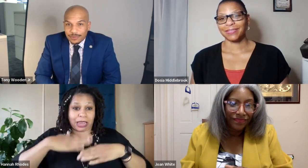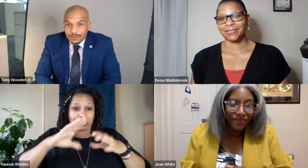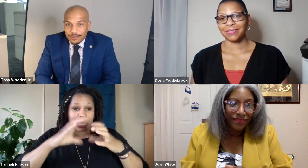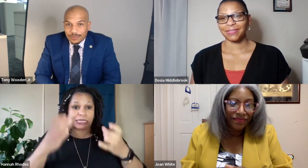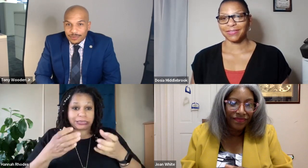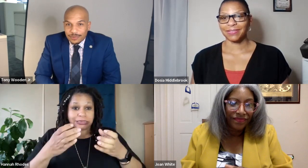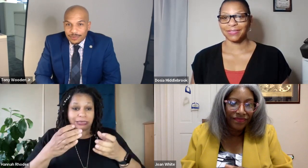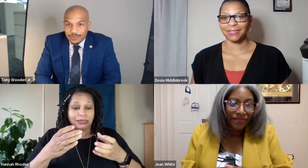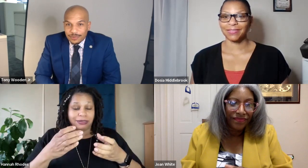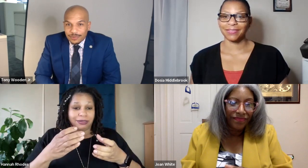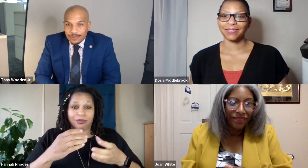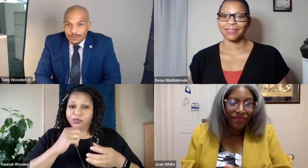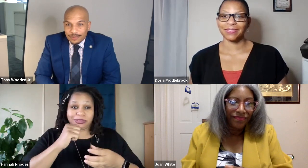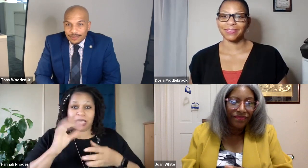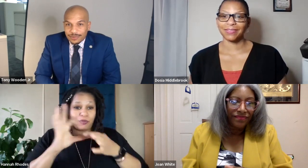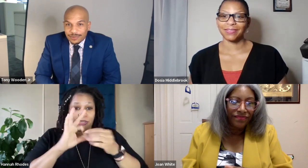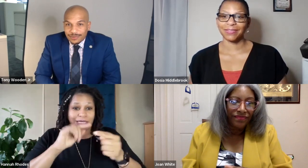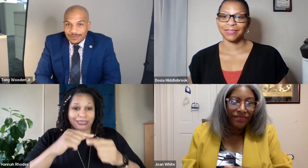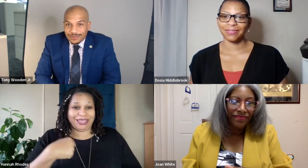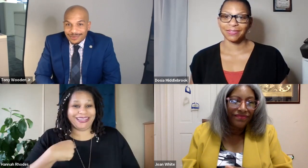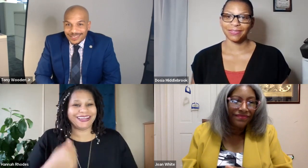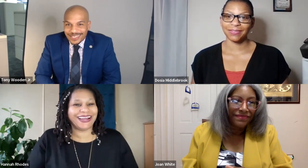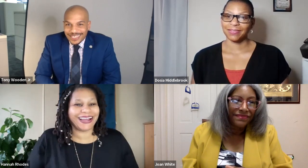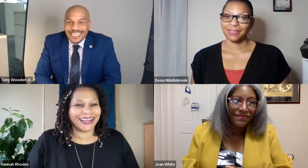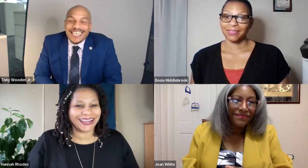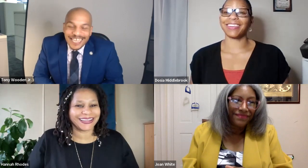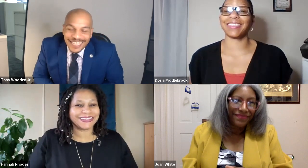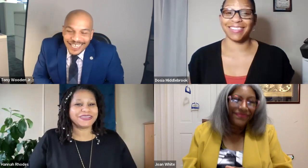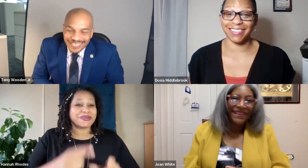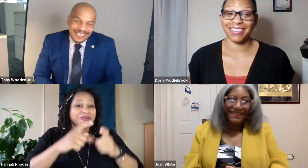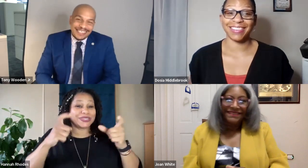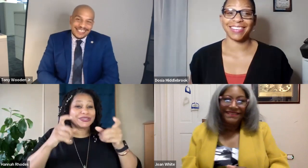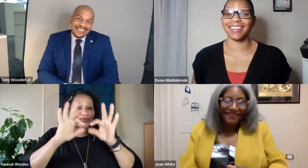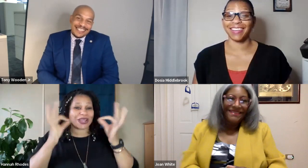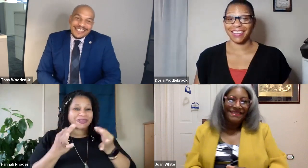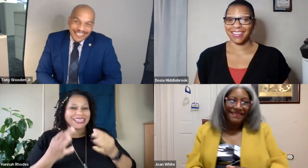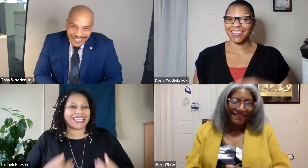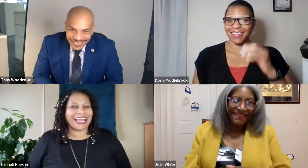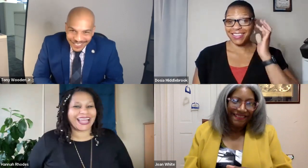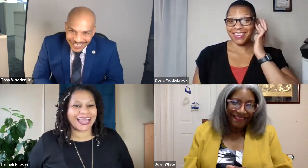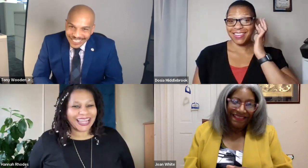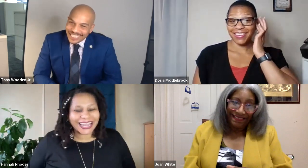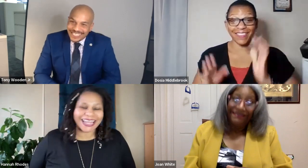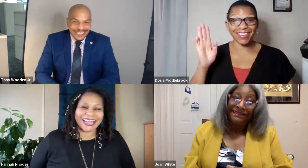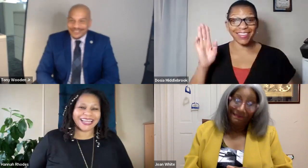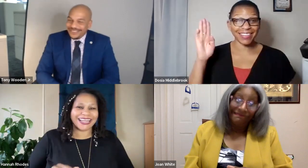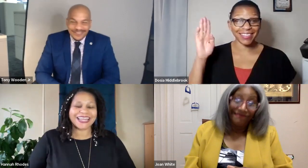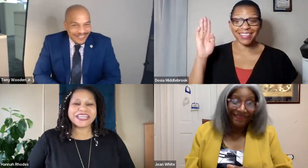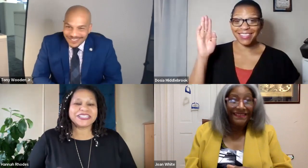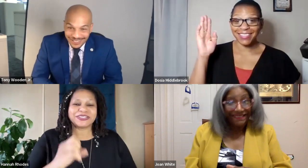was always, people in my classes it was rare that there were people in my classes that were not related to me because